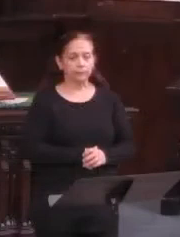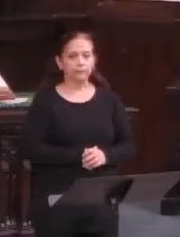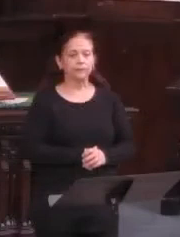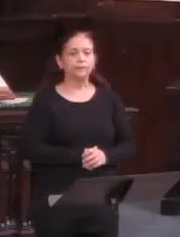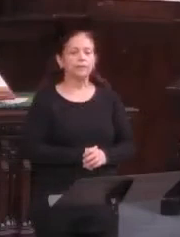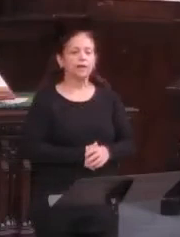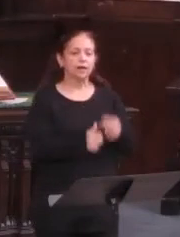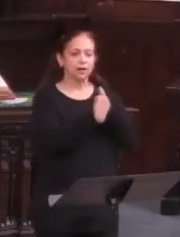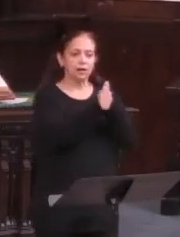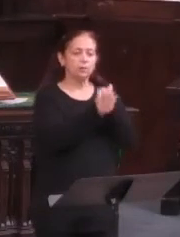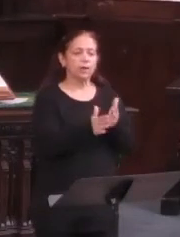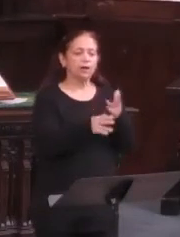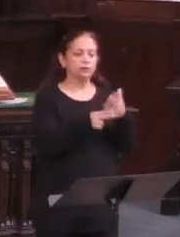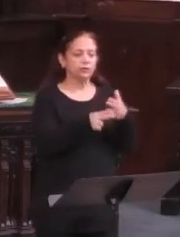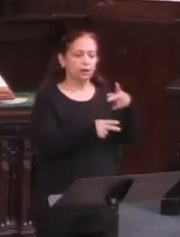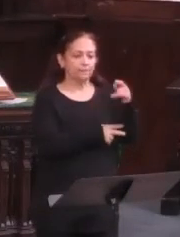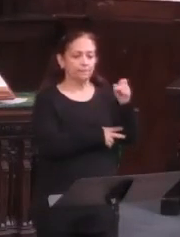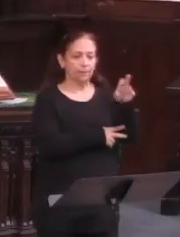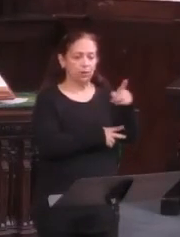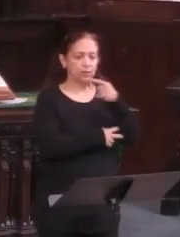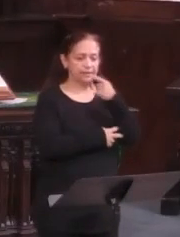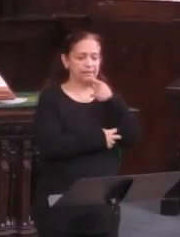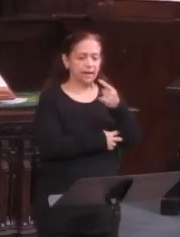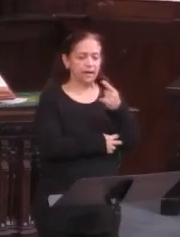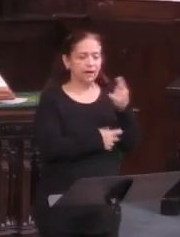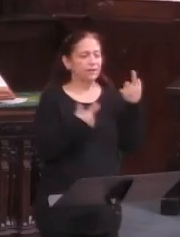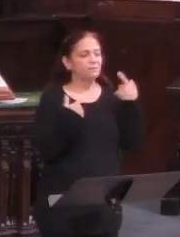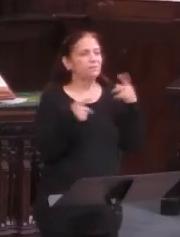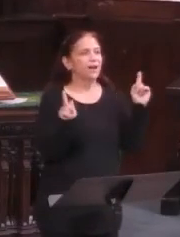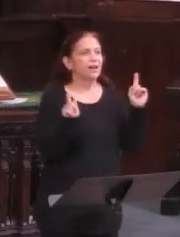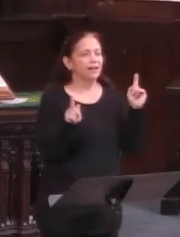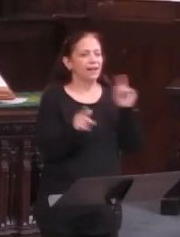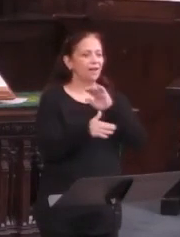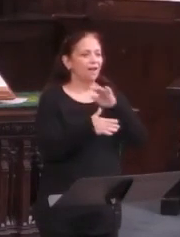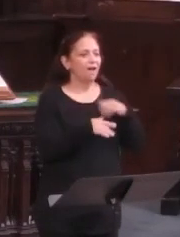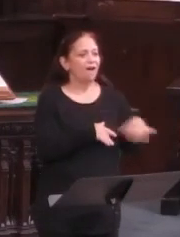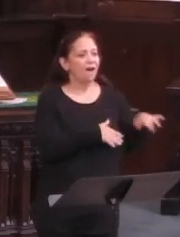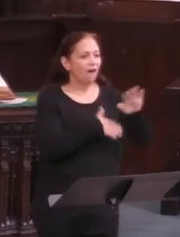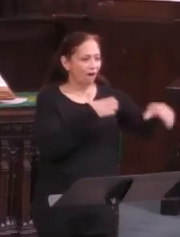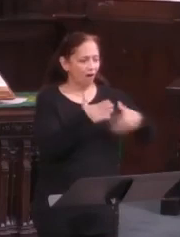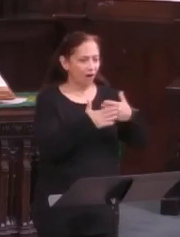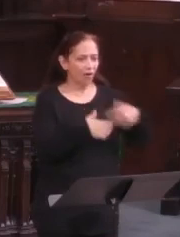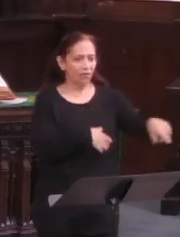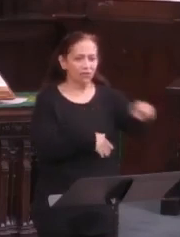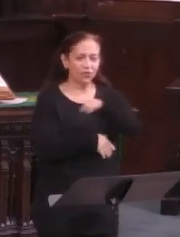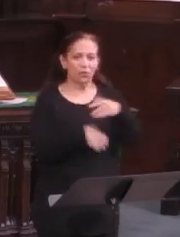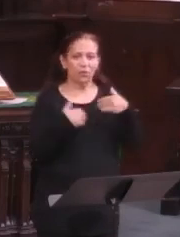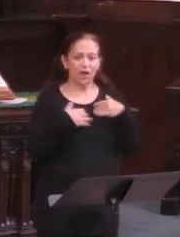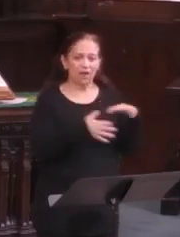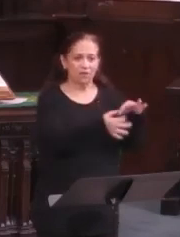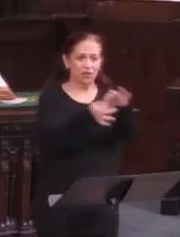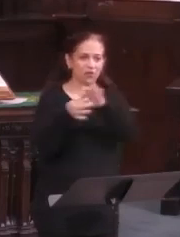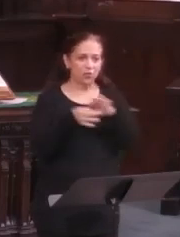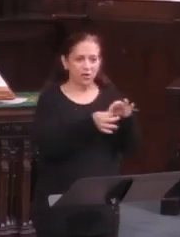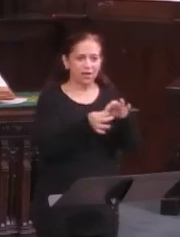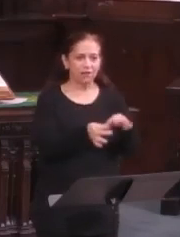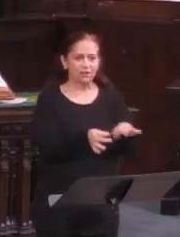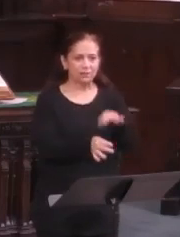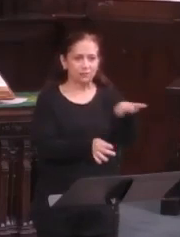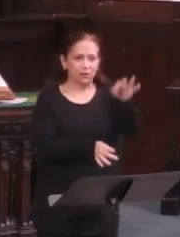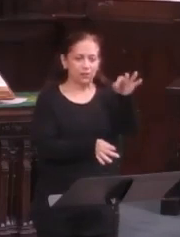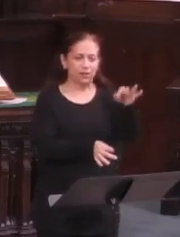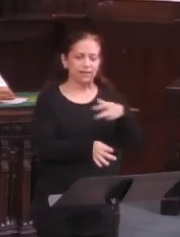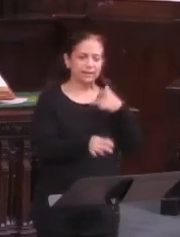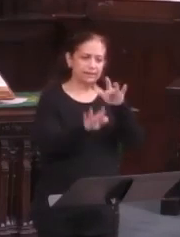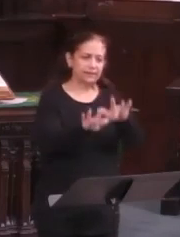The Apostle Peter said this, "Finally, all of you, have unity of spirit,